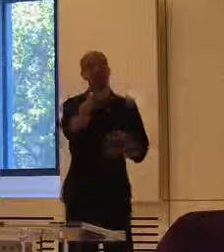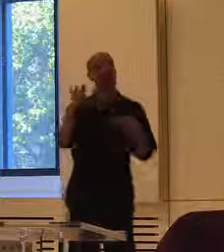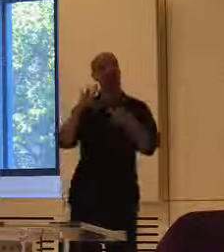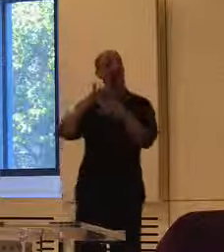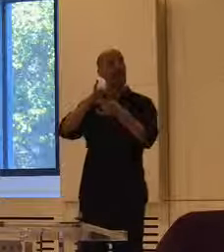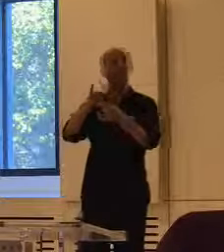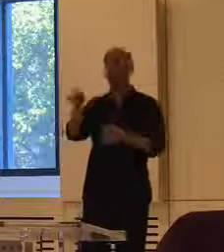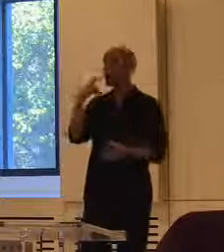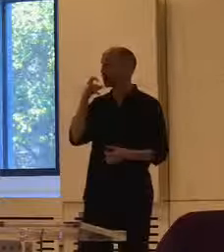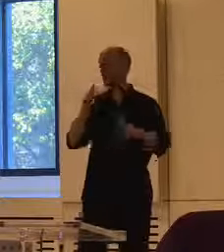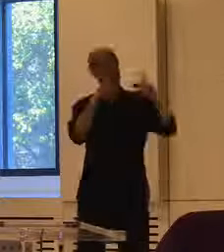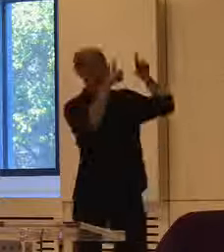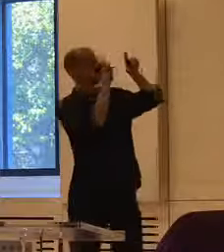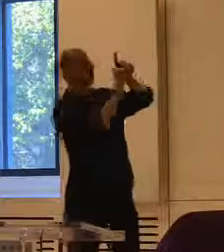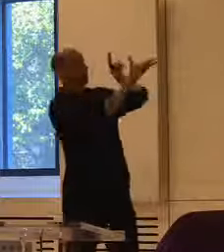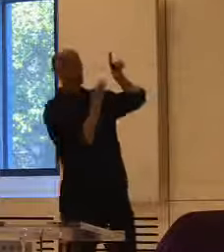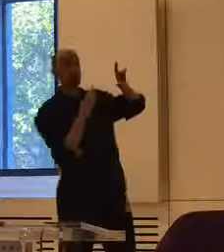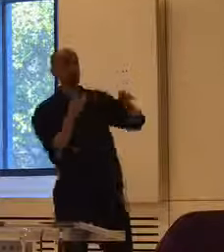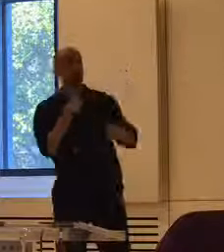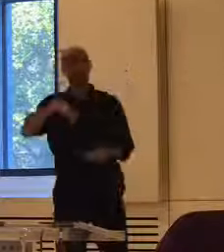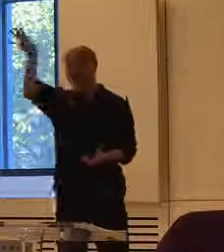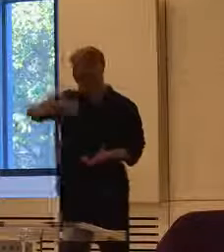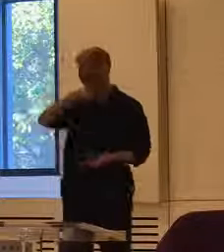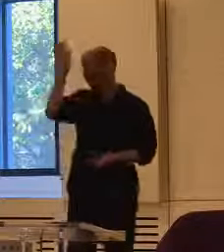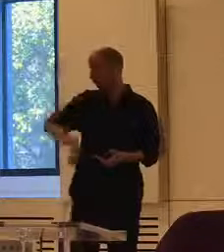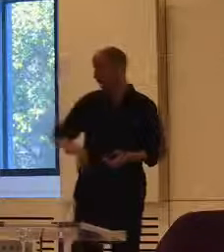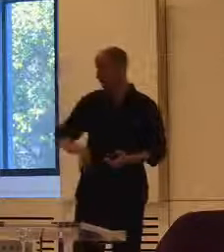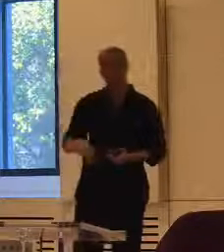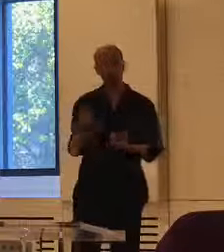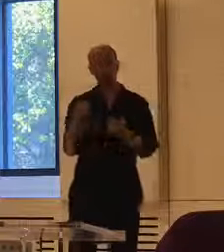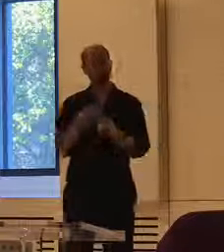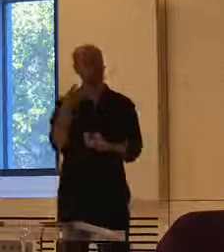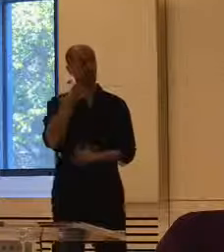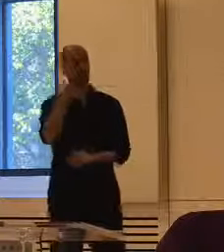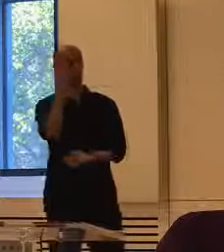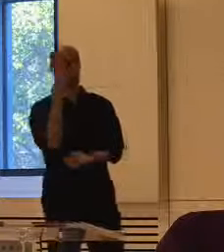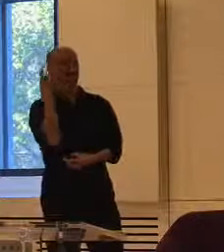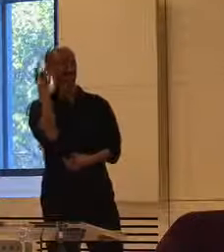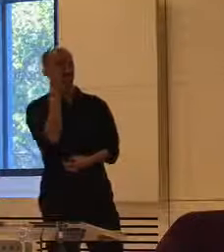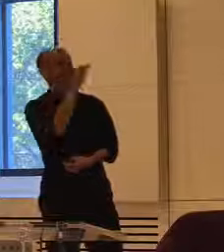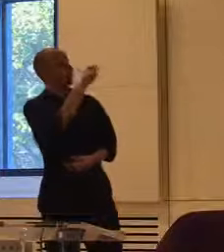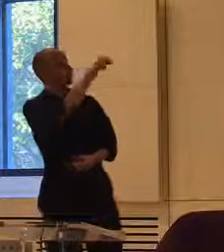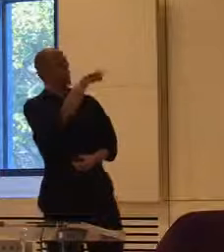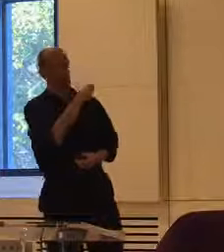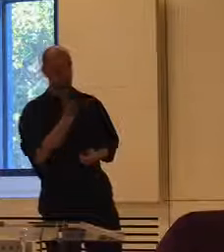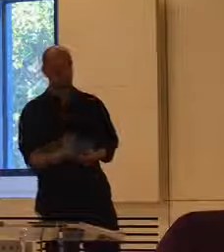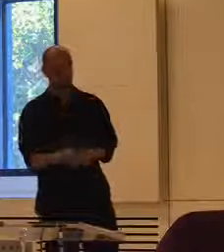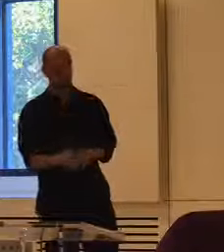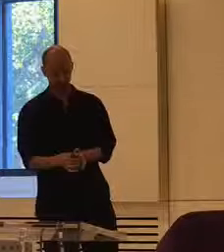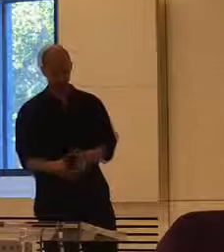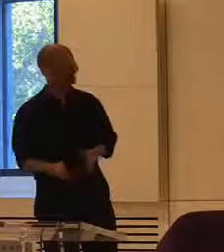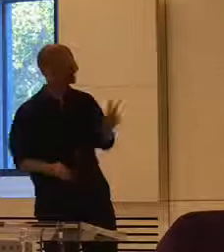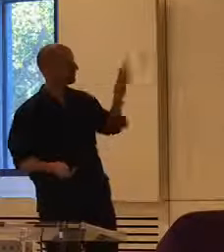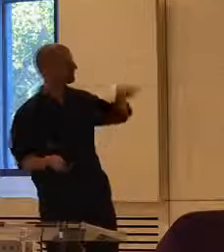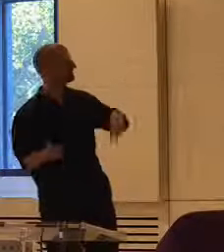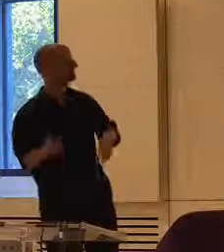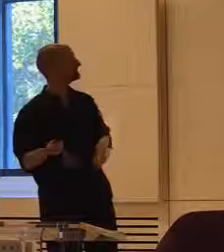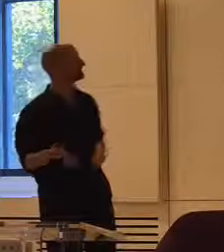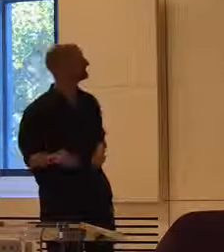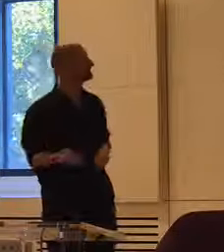Later I'll put up the link, and you can, if you want to, you can download it all and read it for yourself. All the things in yellow.